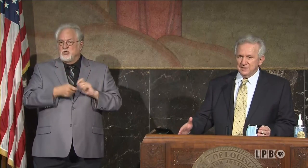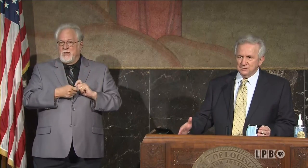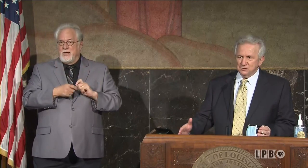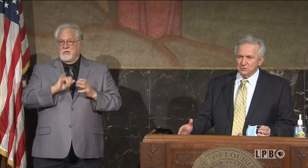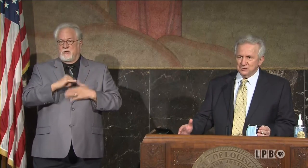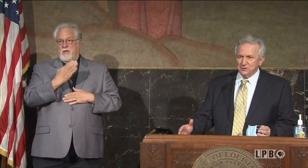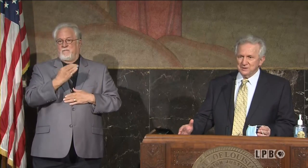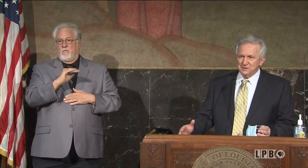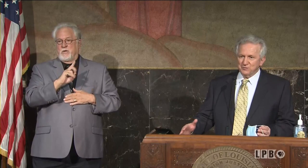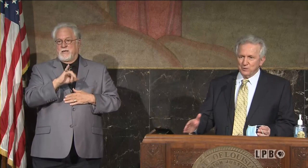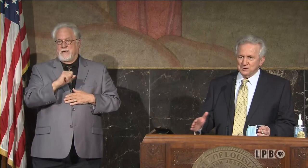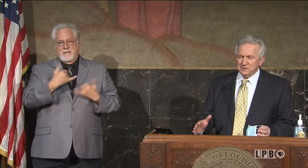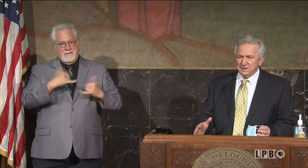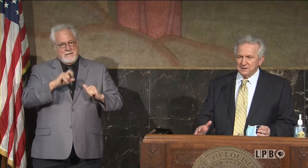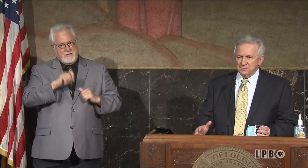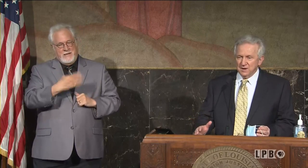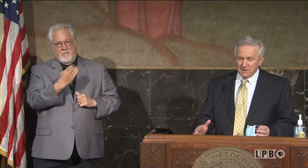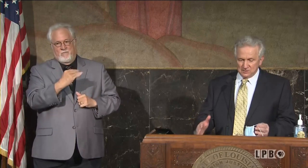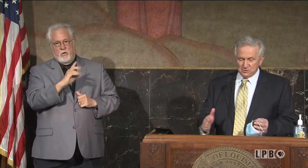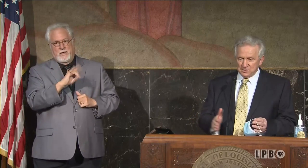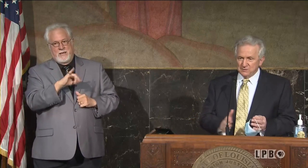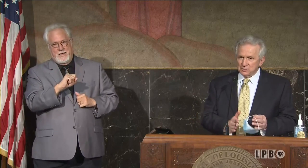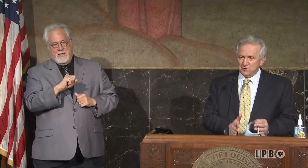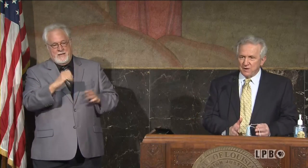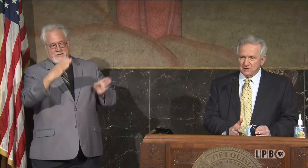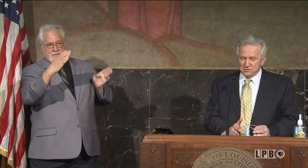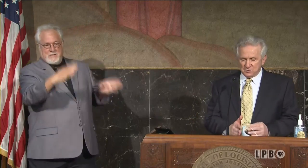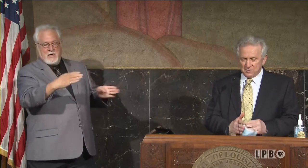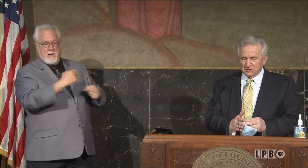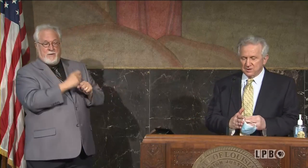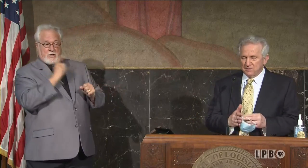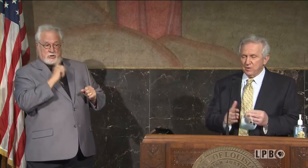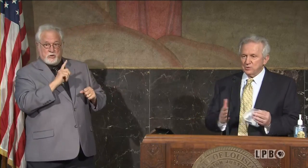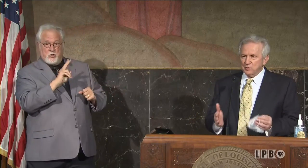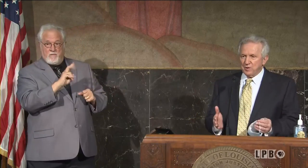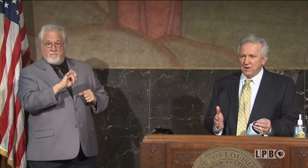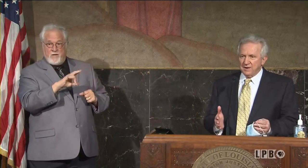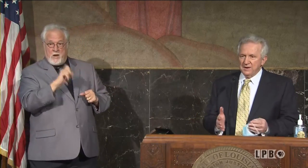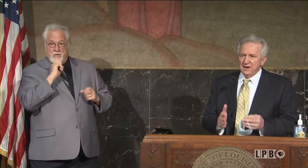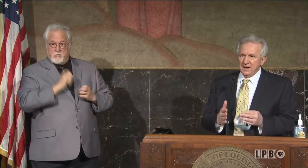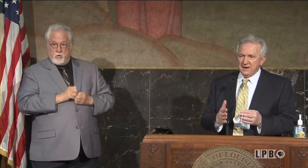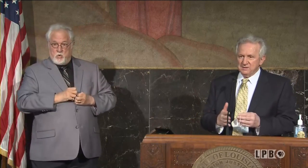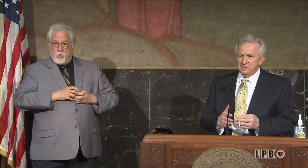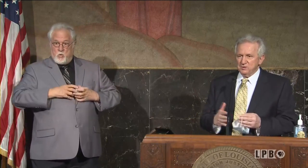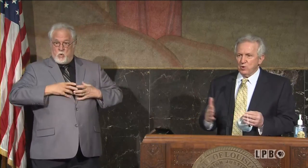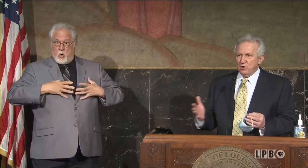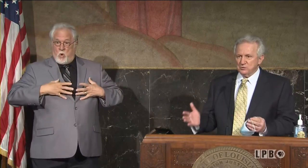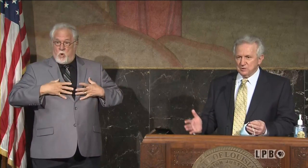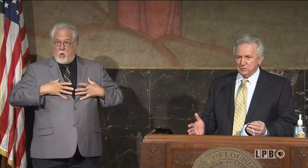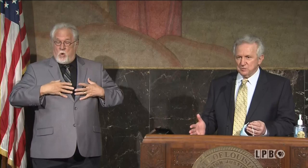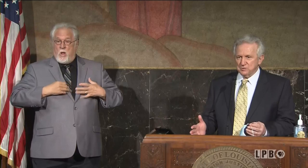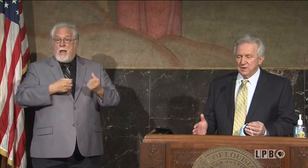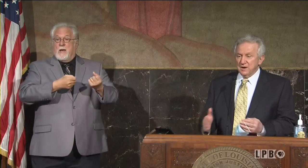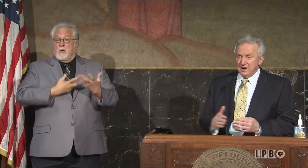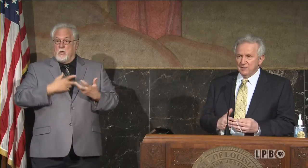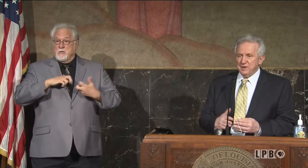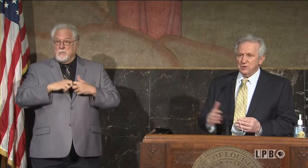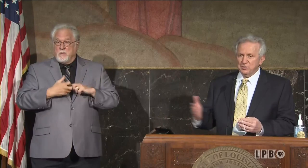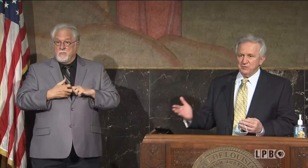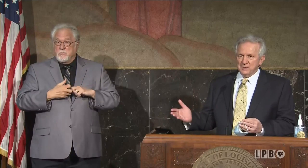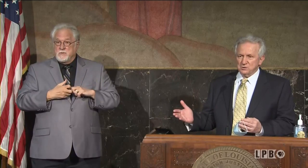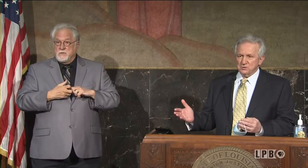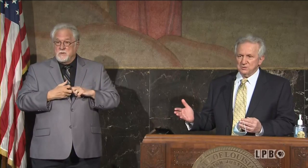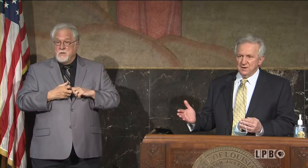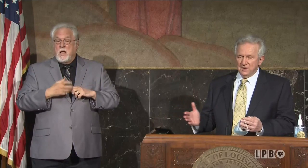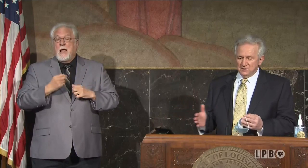14 days. You still need the 14 days to see if this virus is going to multiply and cause symptoms and make